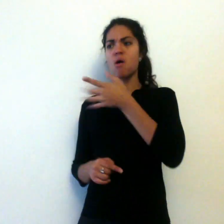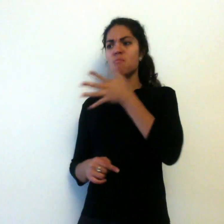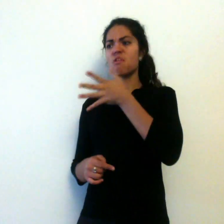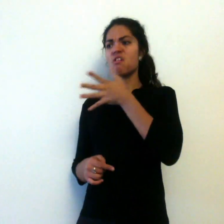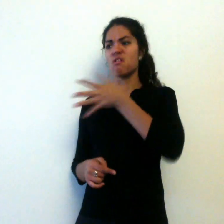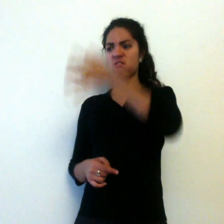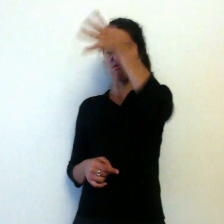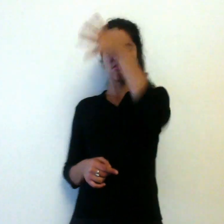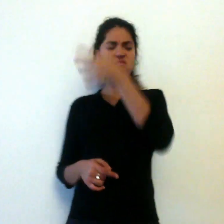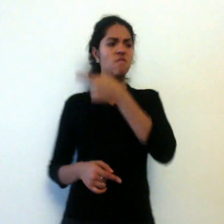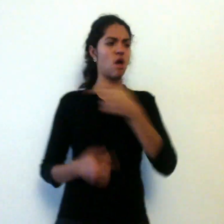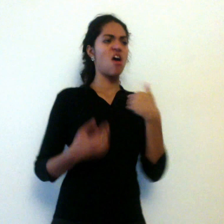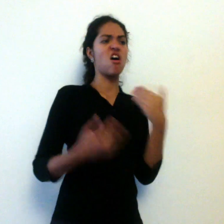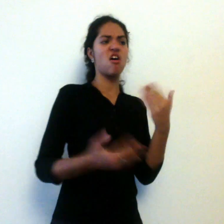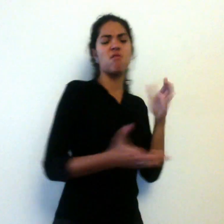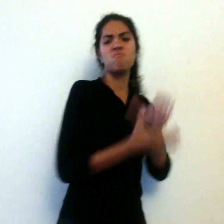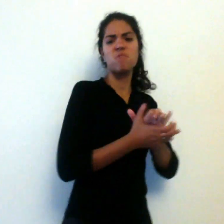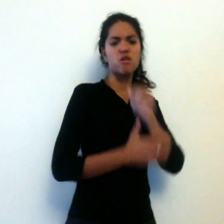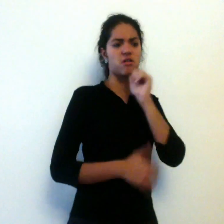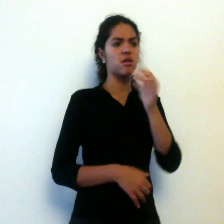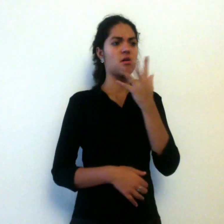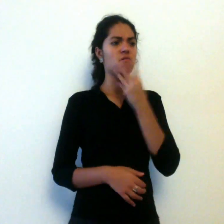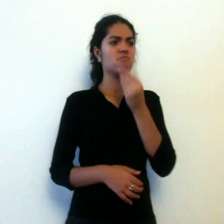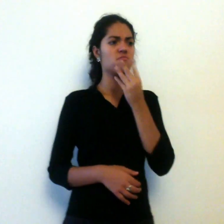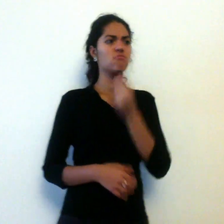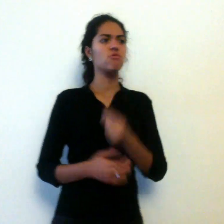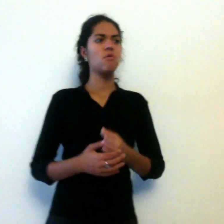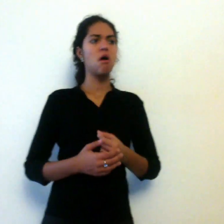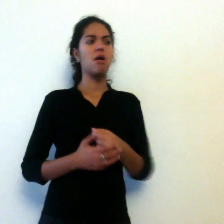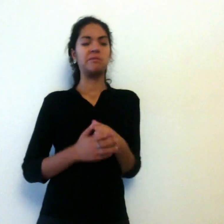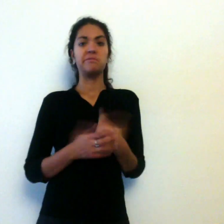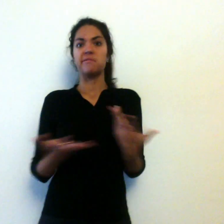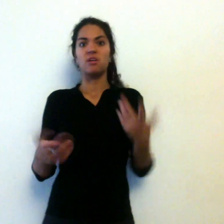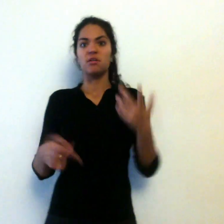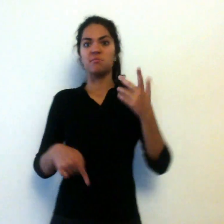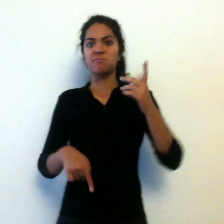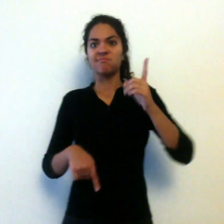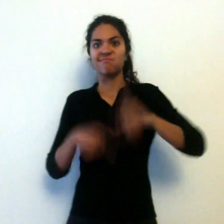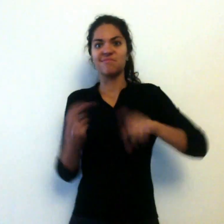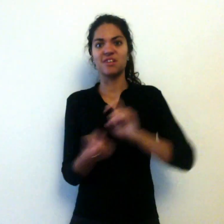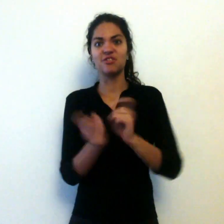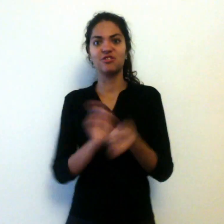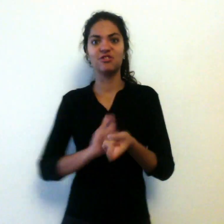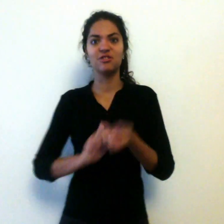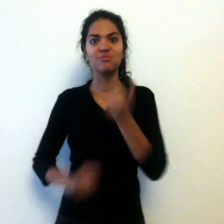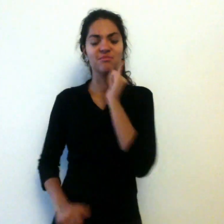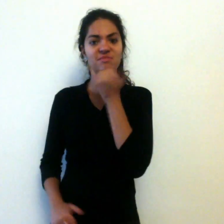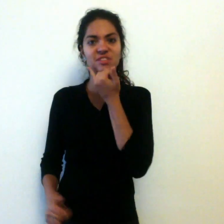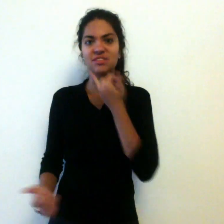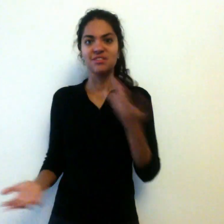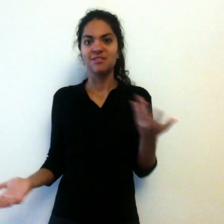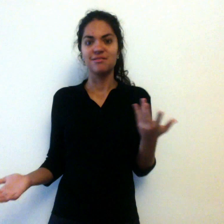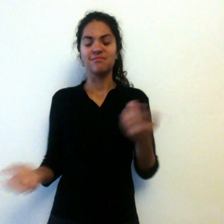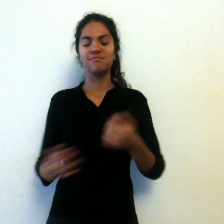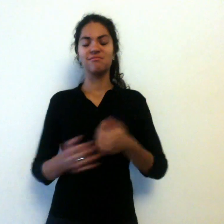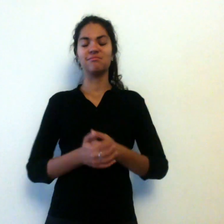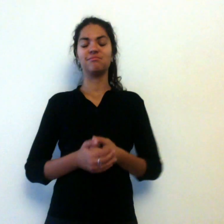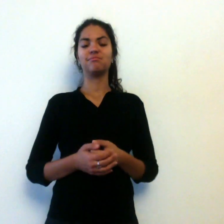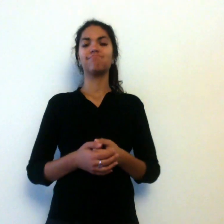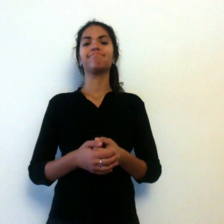Then he realized that. But now it's too late. And again I say to you, particularly in certain cultures, you see, I